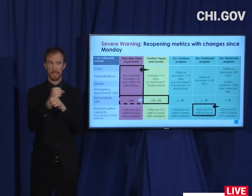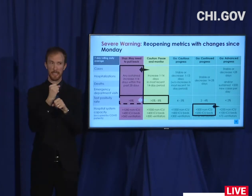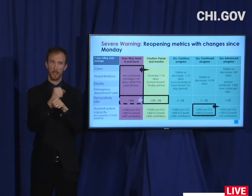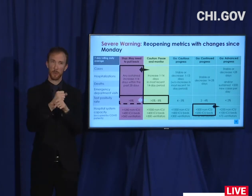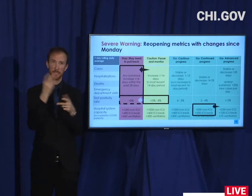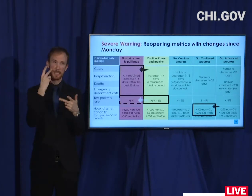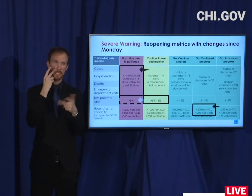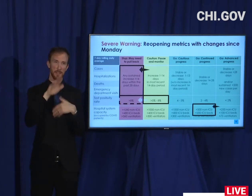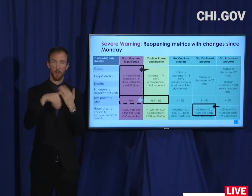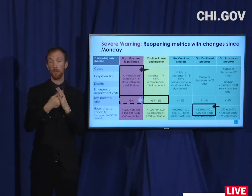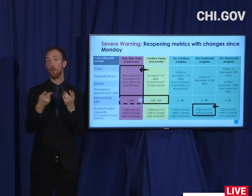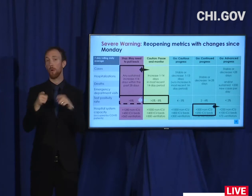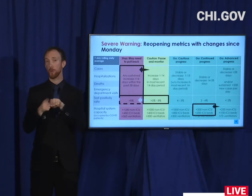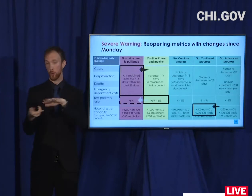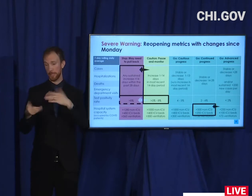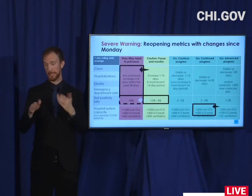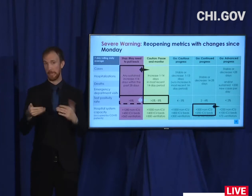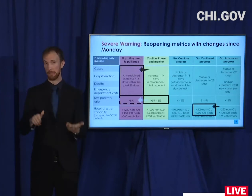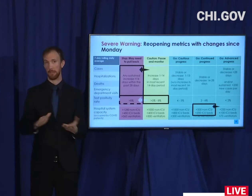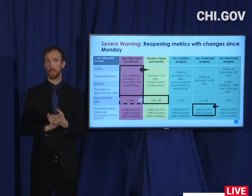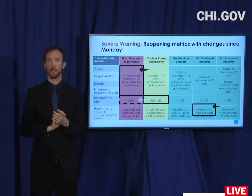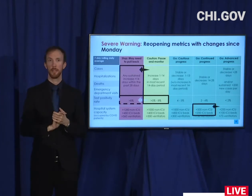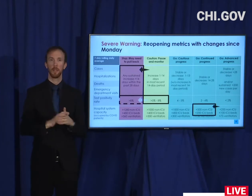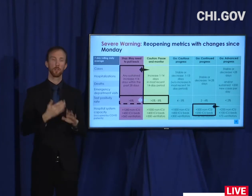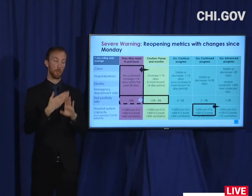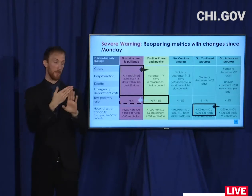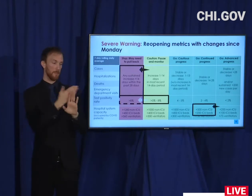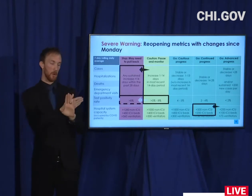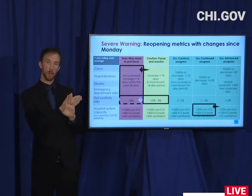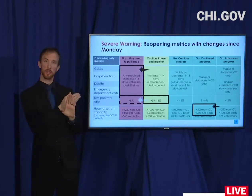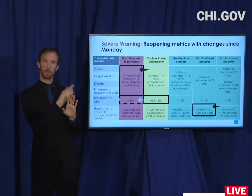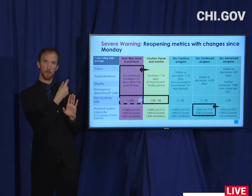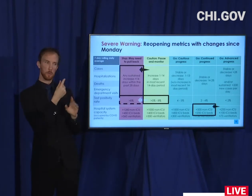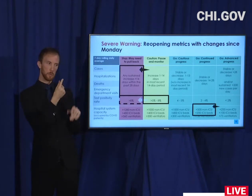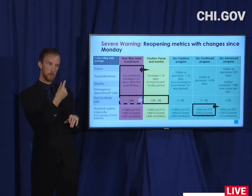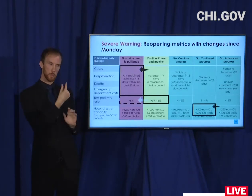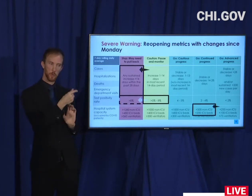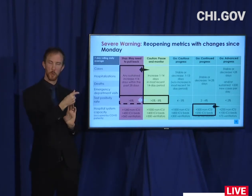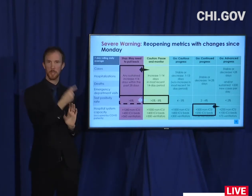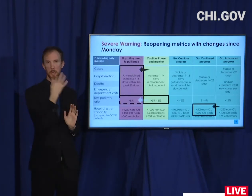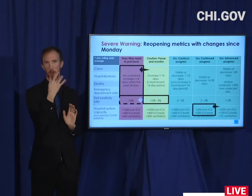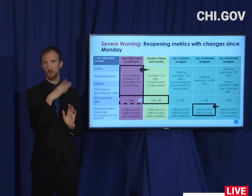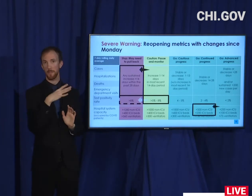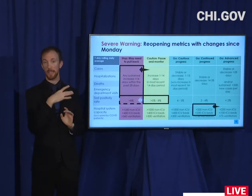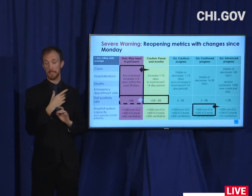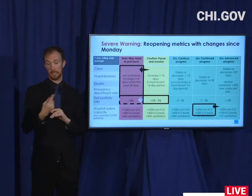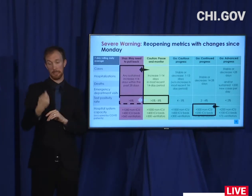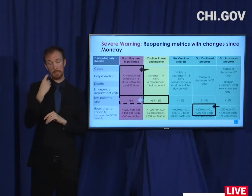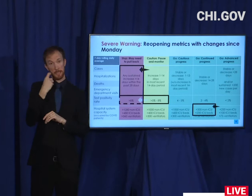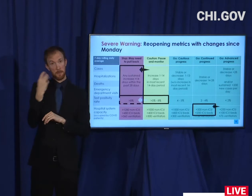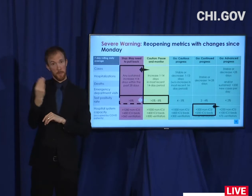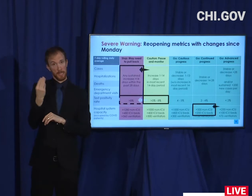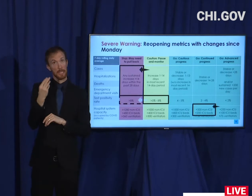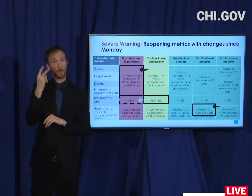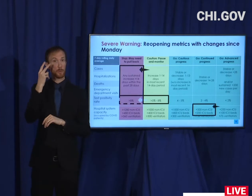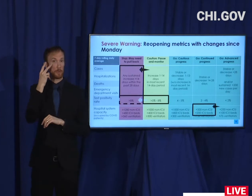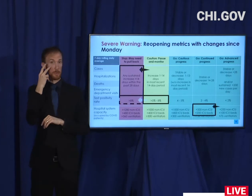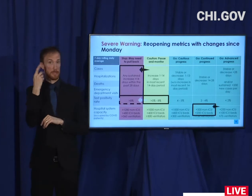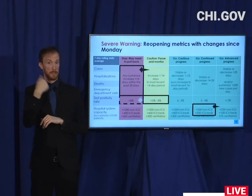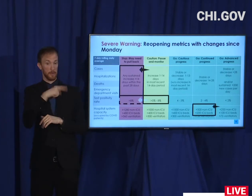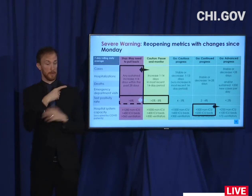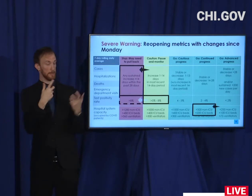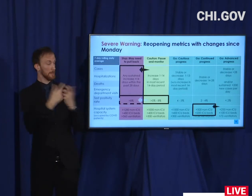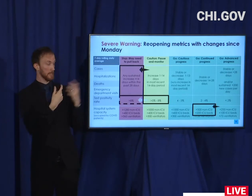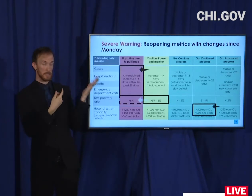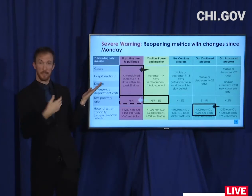we were up here on Monday, we were in yellow, meaning that we'd seen an increase between 1 and 14 days. But we are now solidly